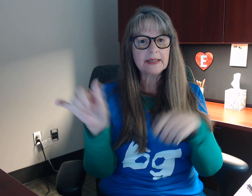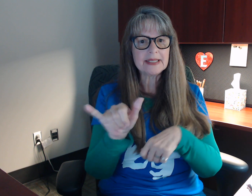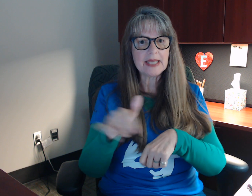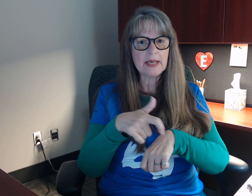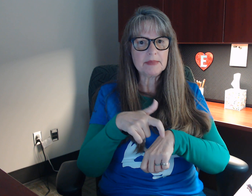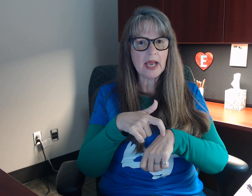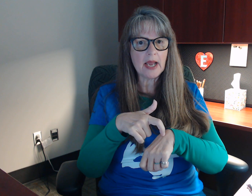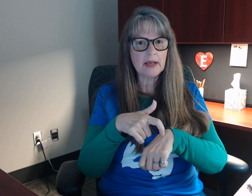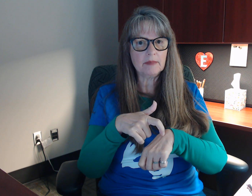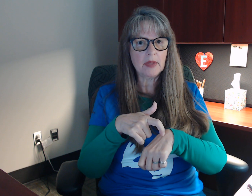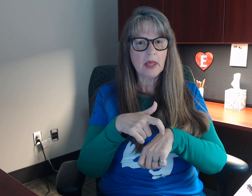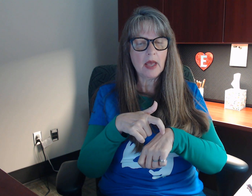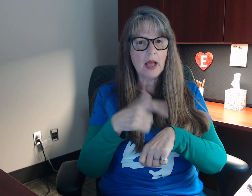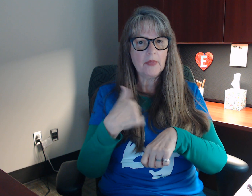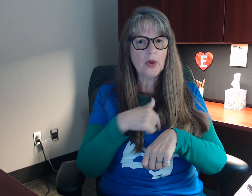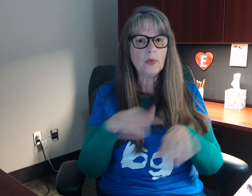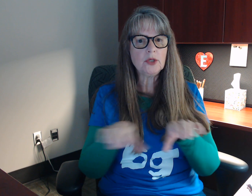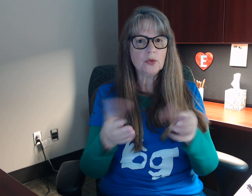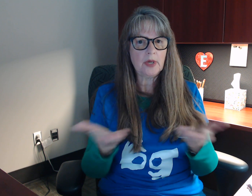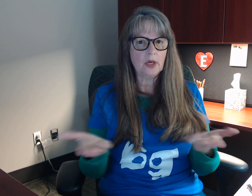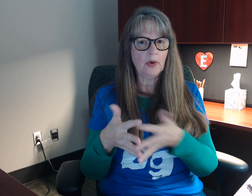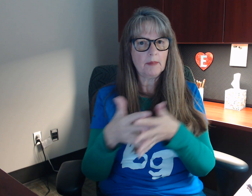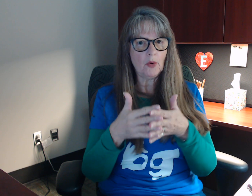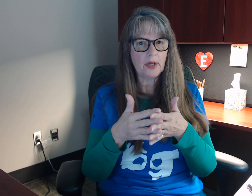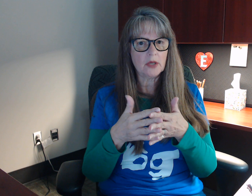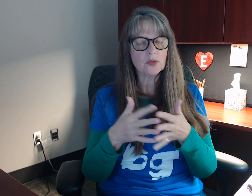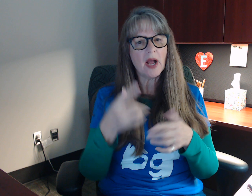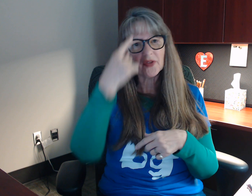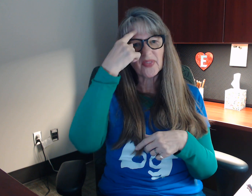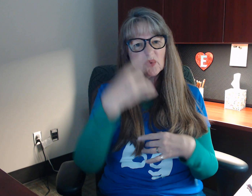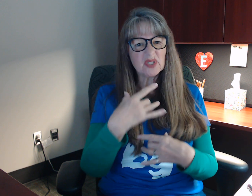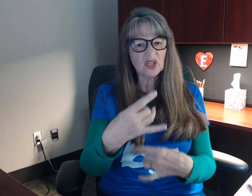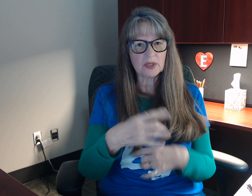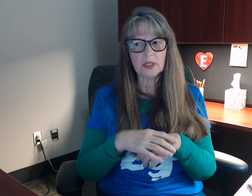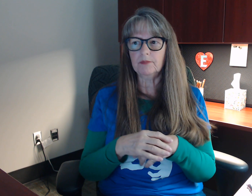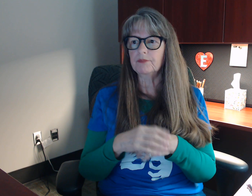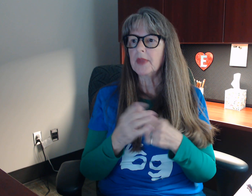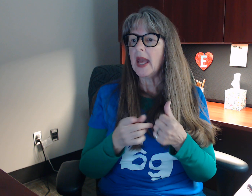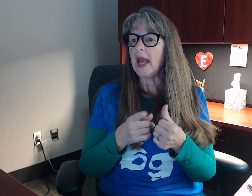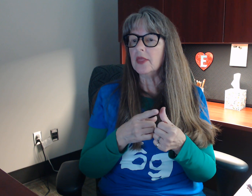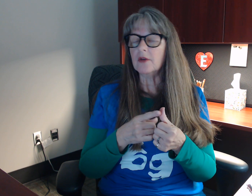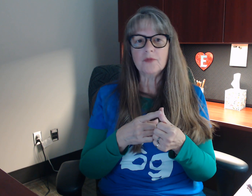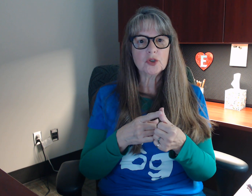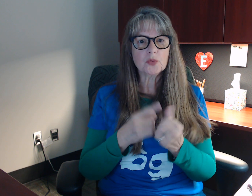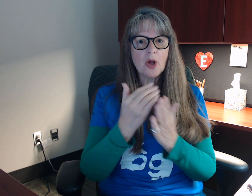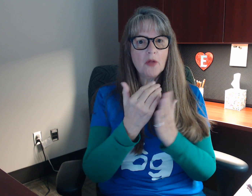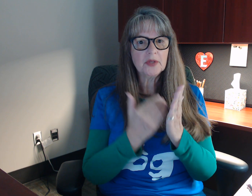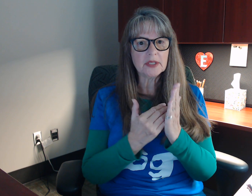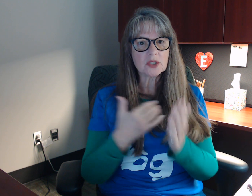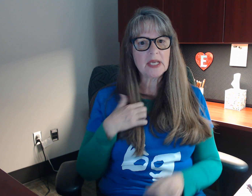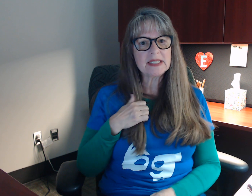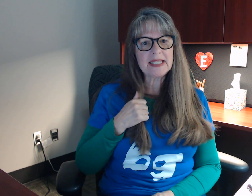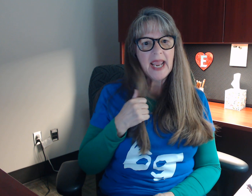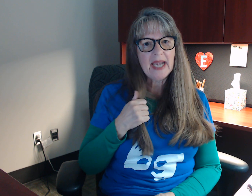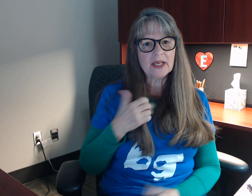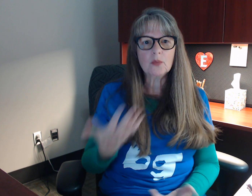same time that we do here in America. So I thought that was interesting. And the first one on the list is Canada, which I